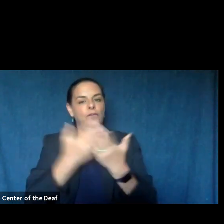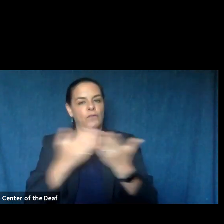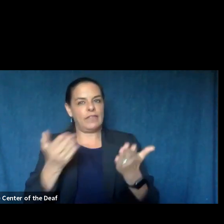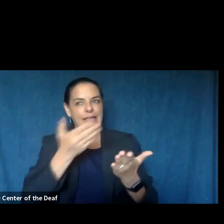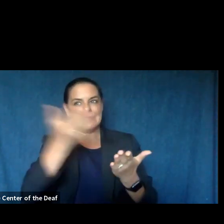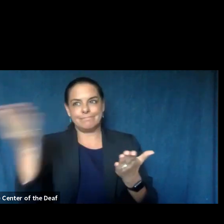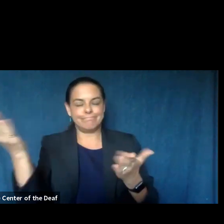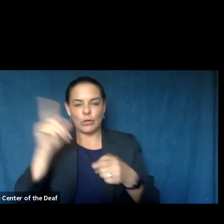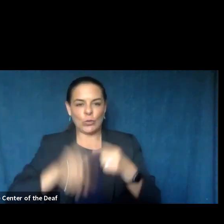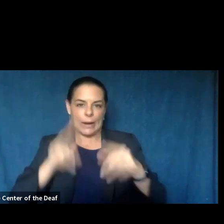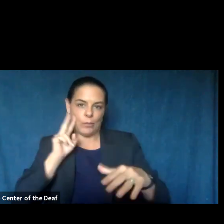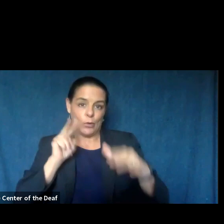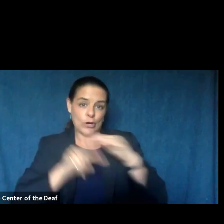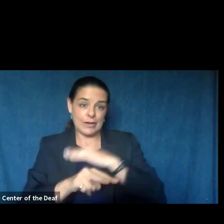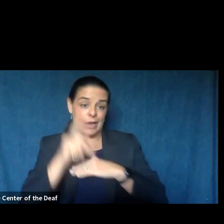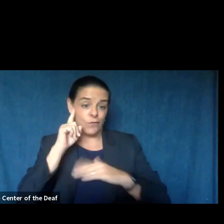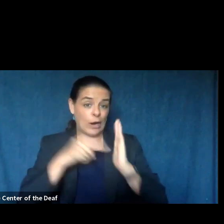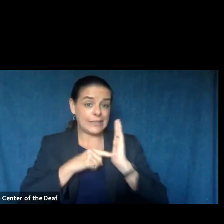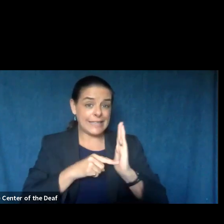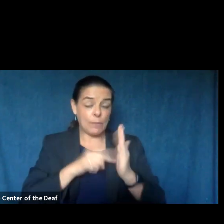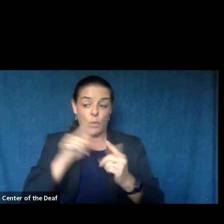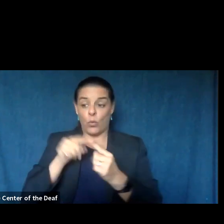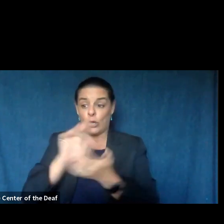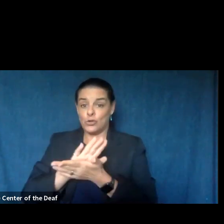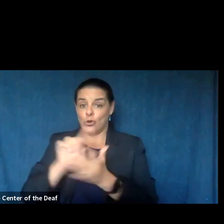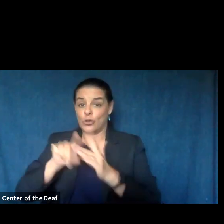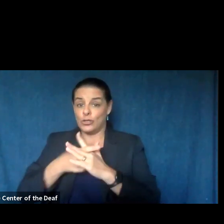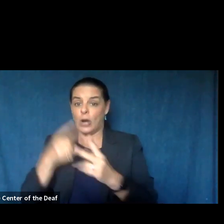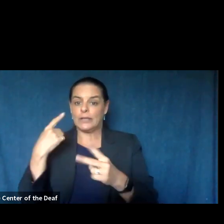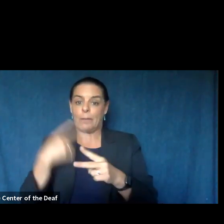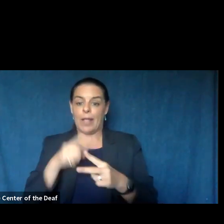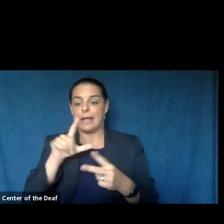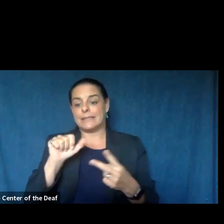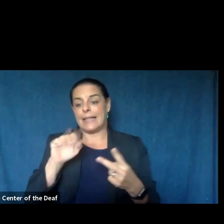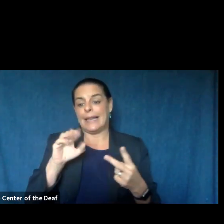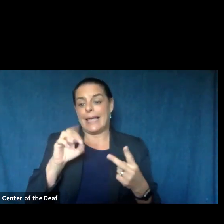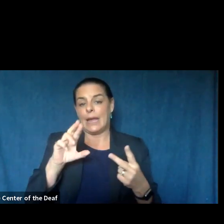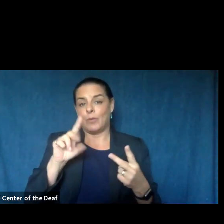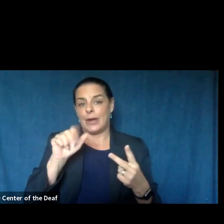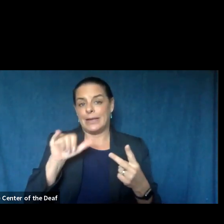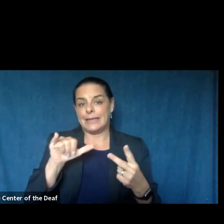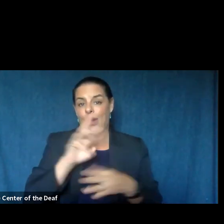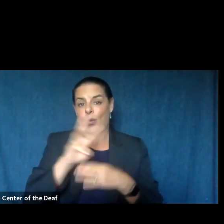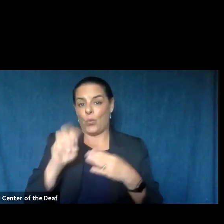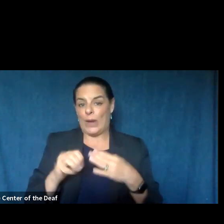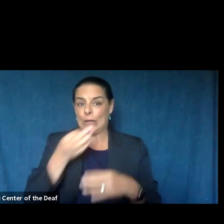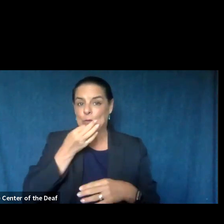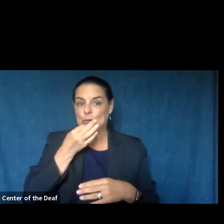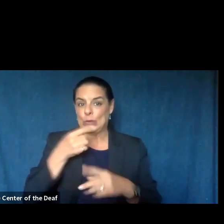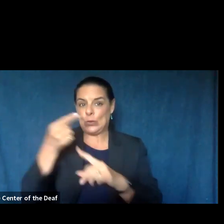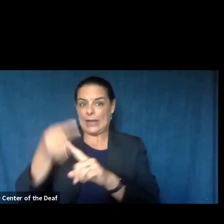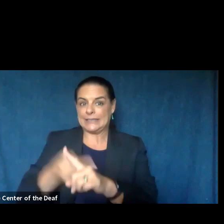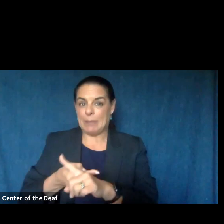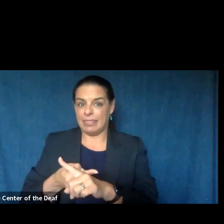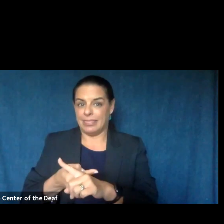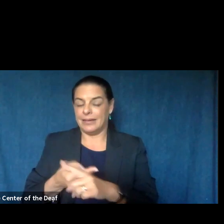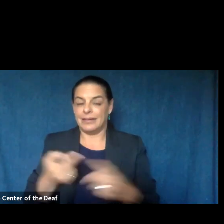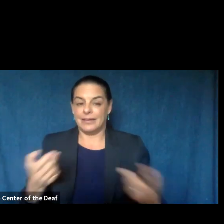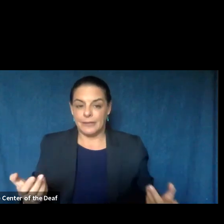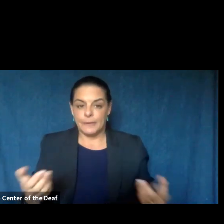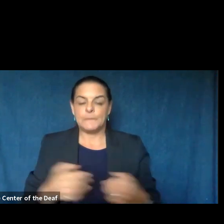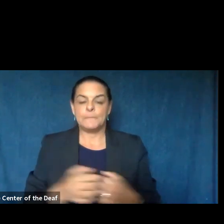unpredictable, i.e. school starting, and also the Labor Day weekend approaching in just a month, which is just a month